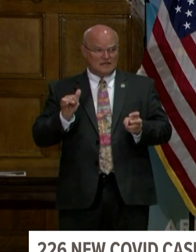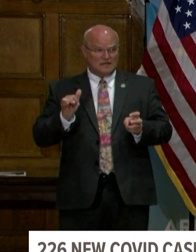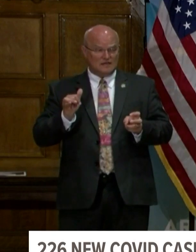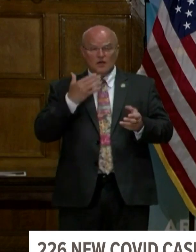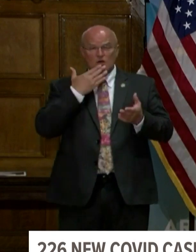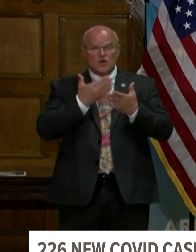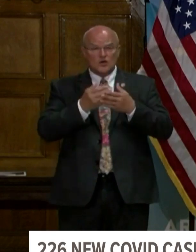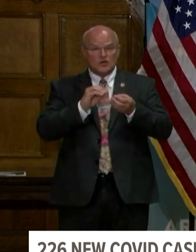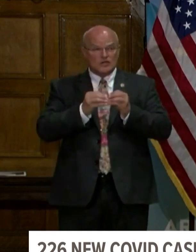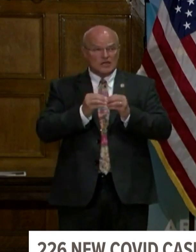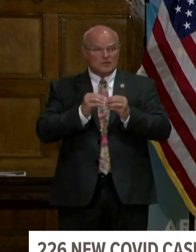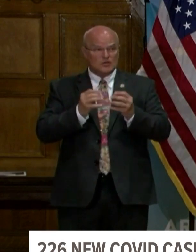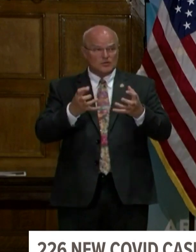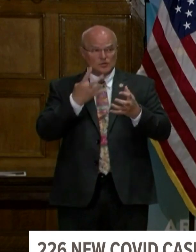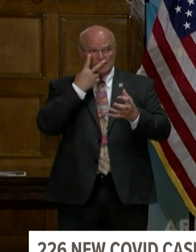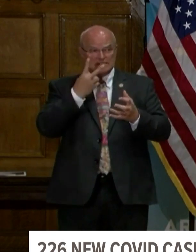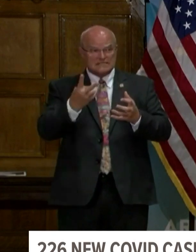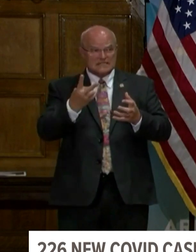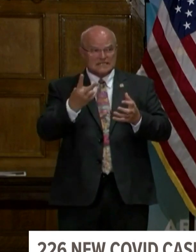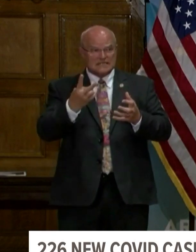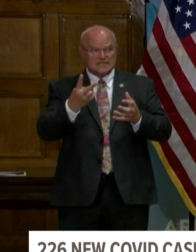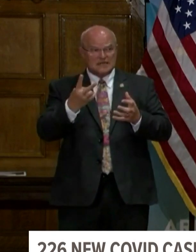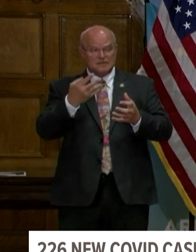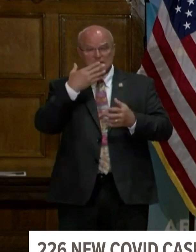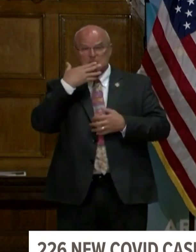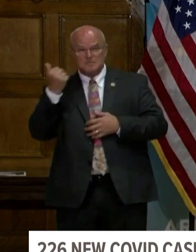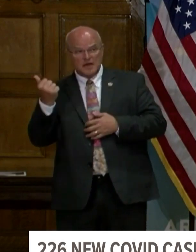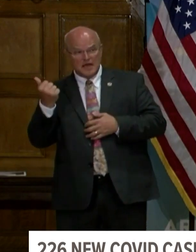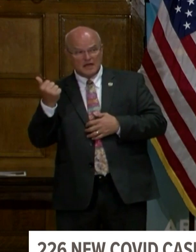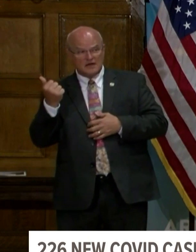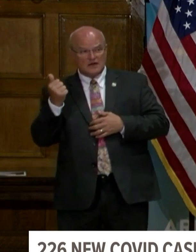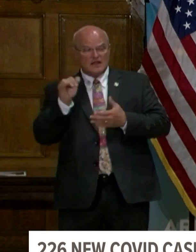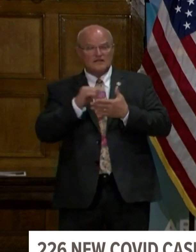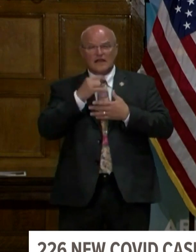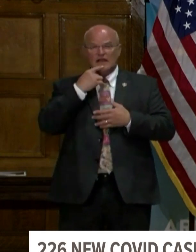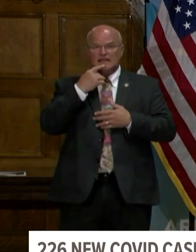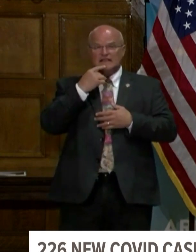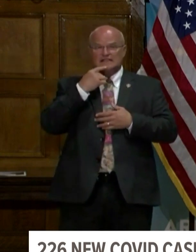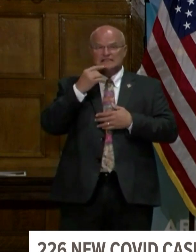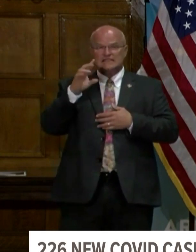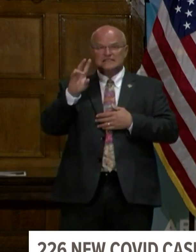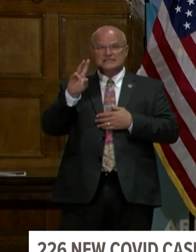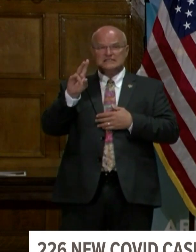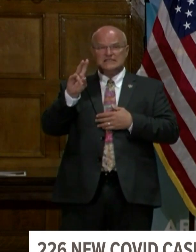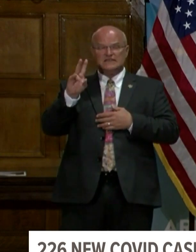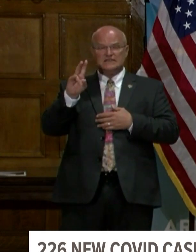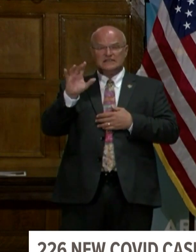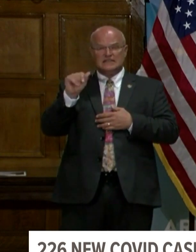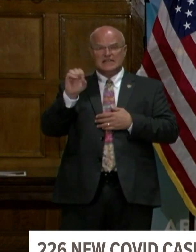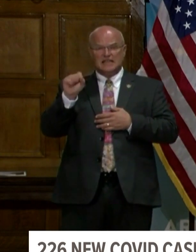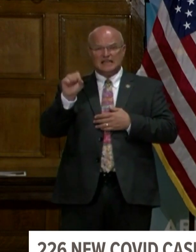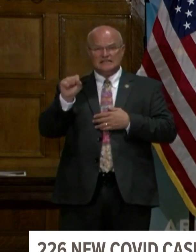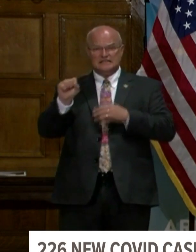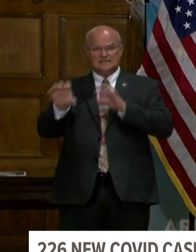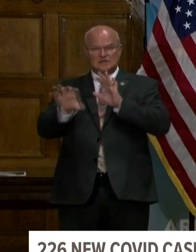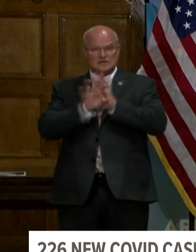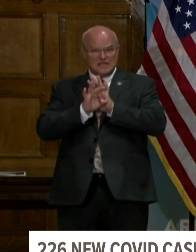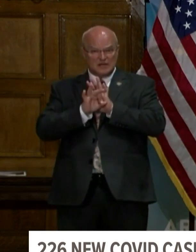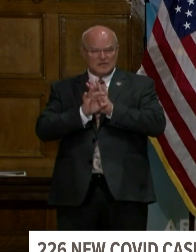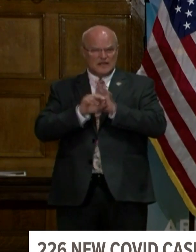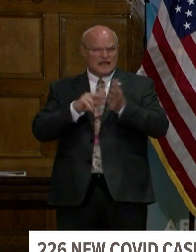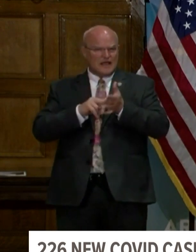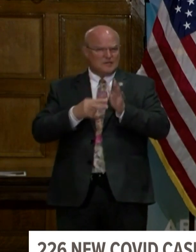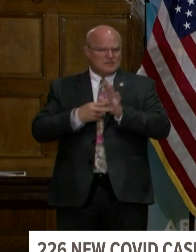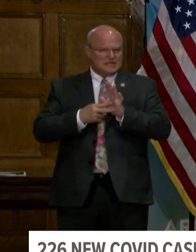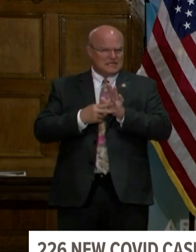those are good numbers, or do you want to see them get better? And the fact that it said 17 cases were pending assignment, does